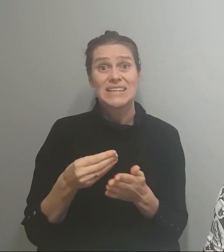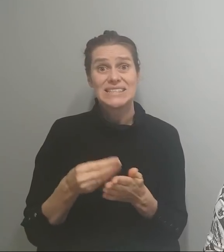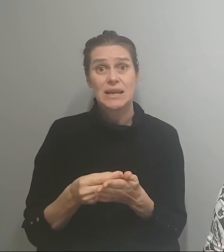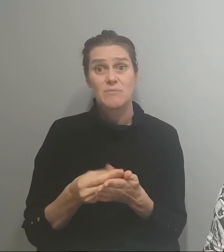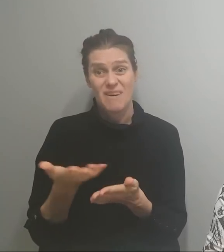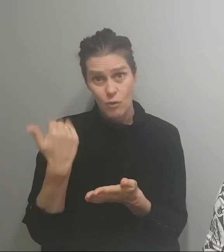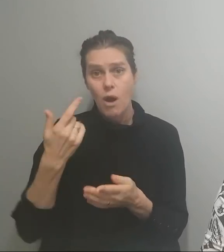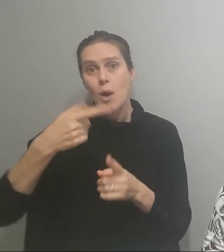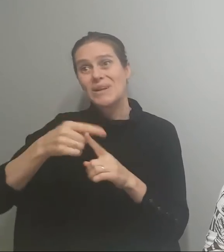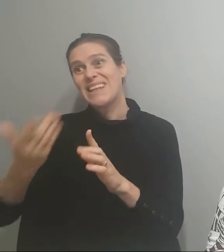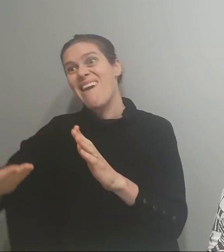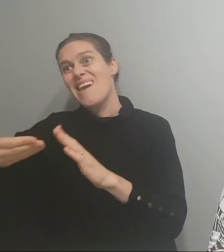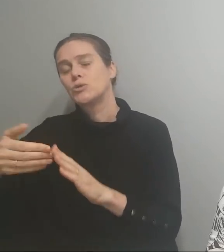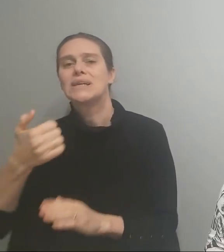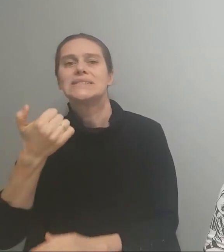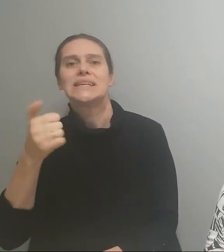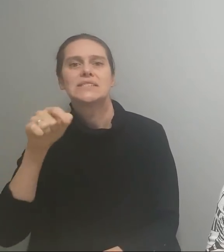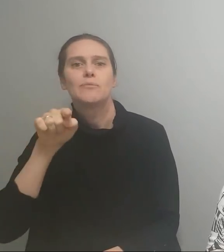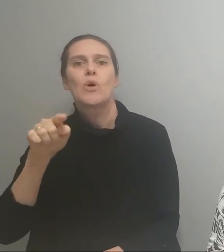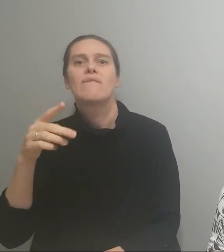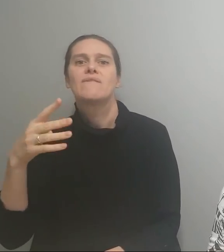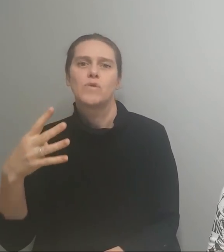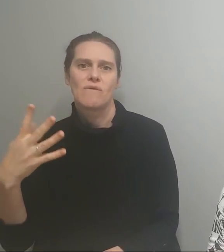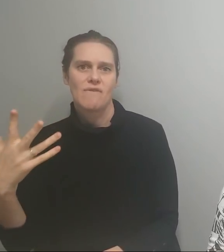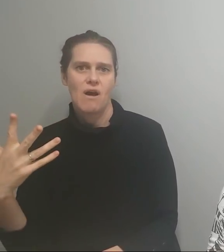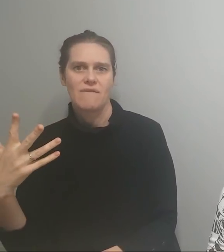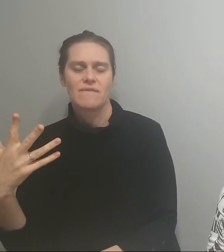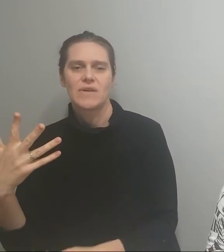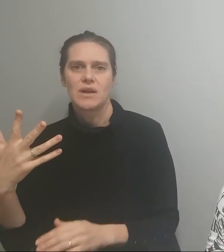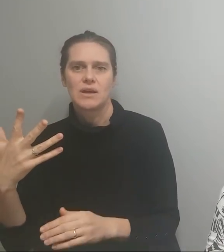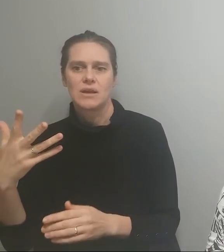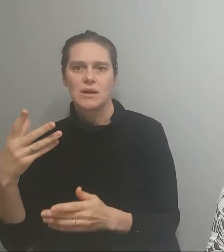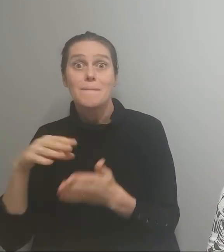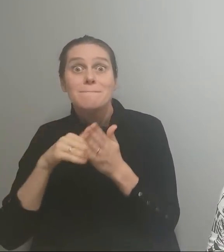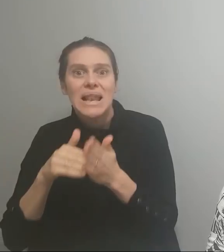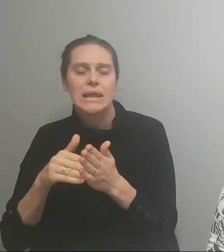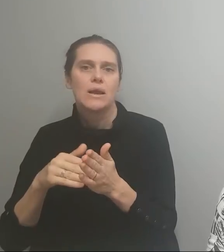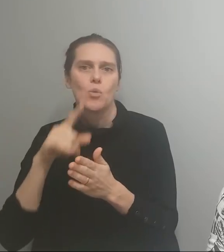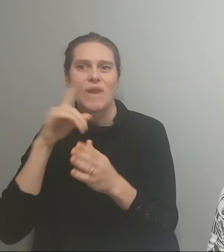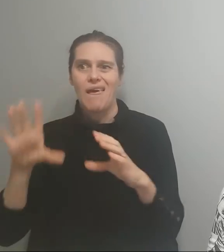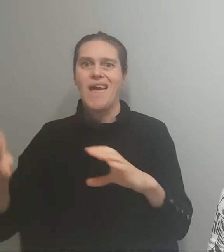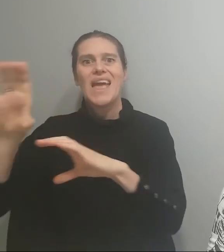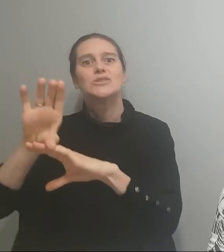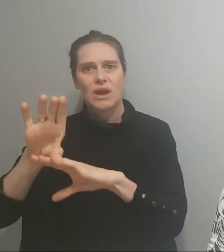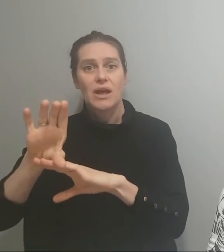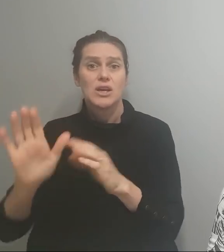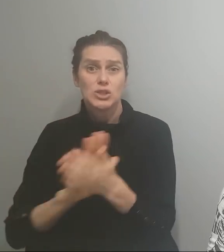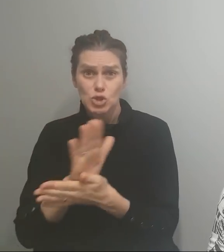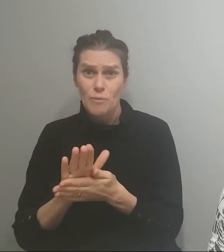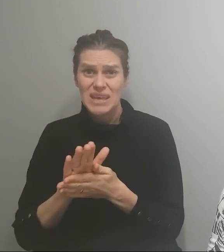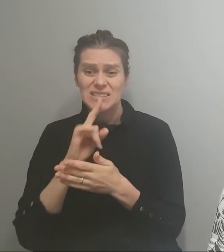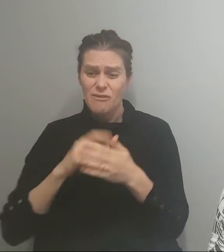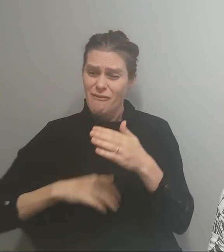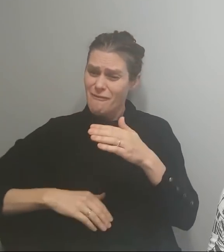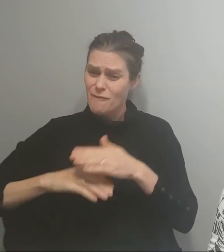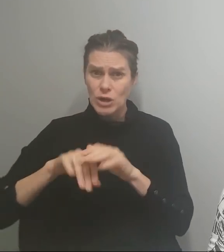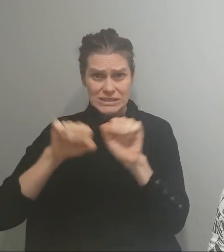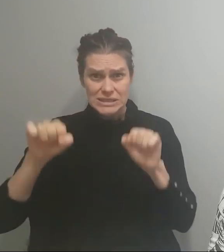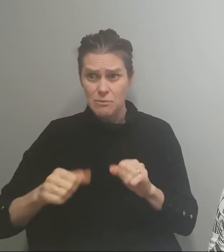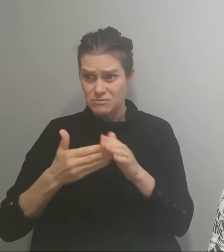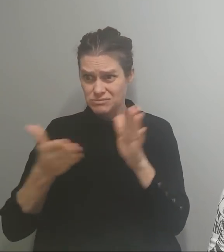6.45 million. So we are looking that across the whole system, there will be additional funding for support and not a